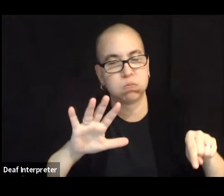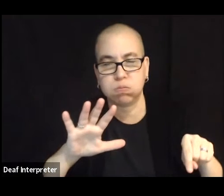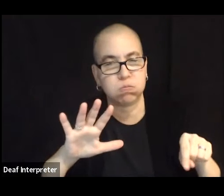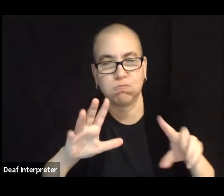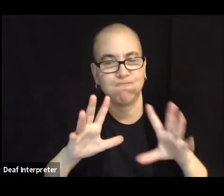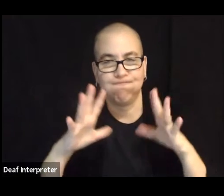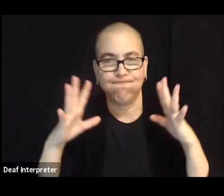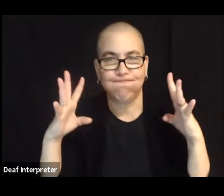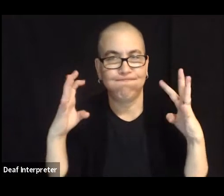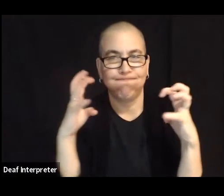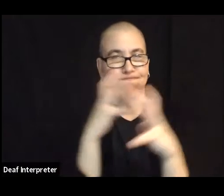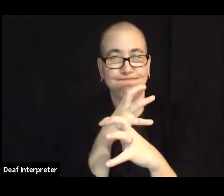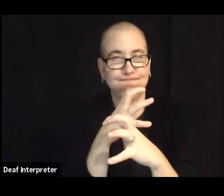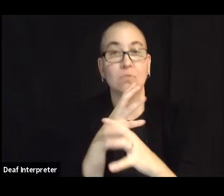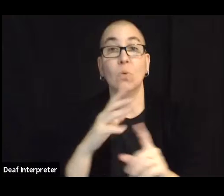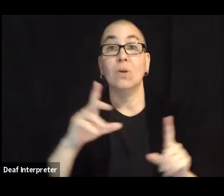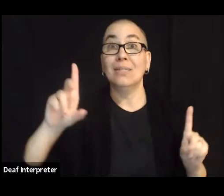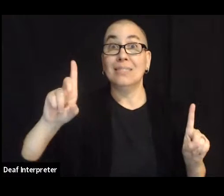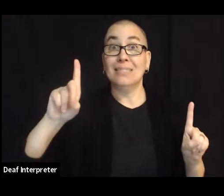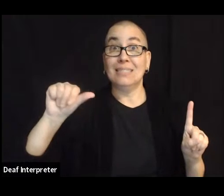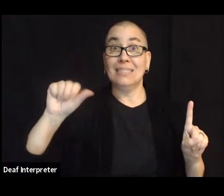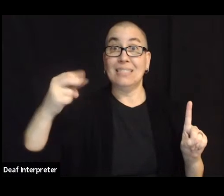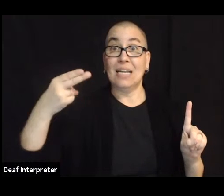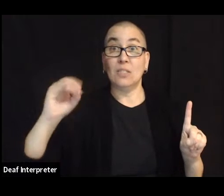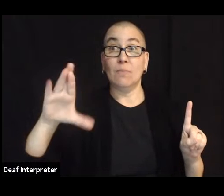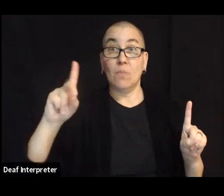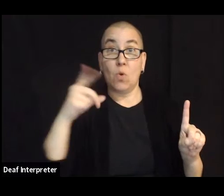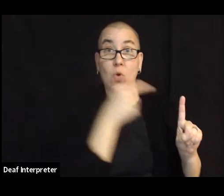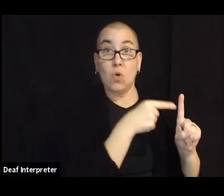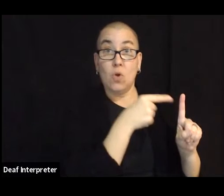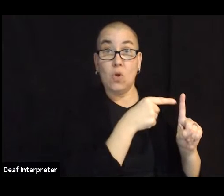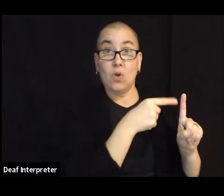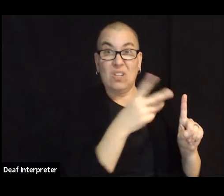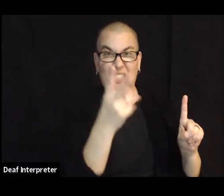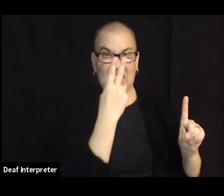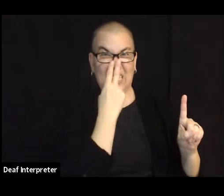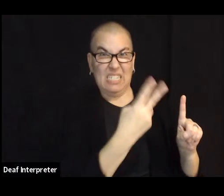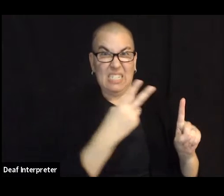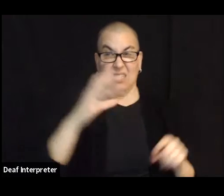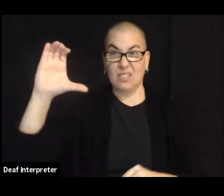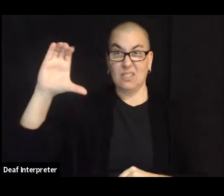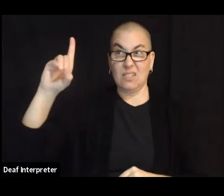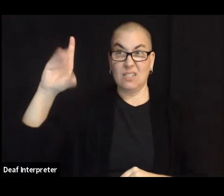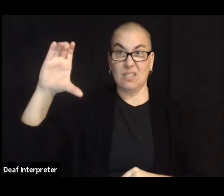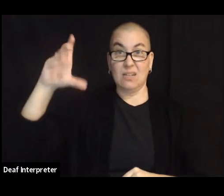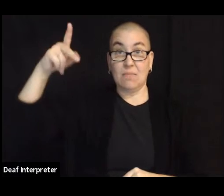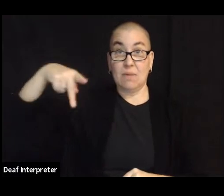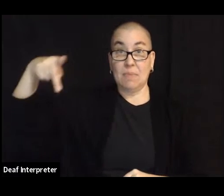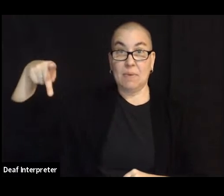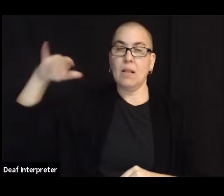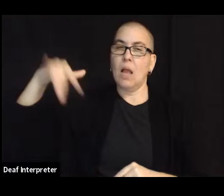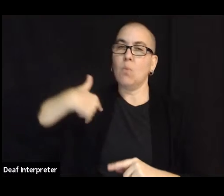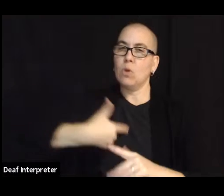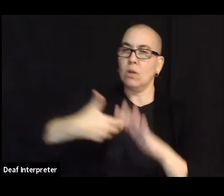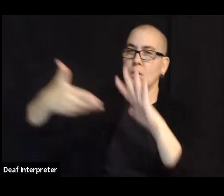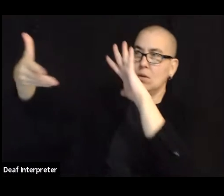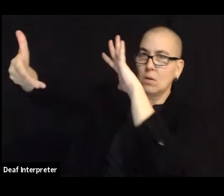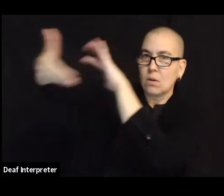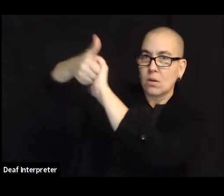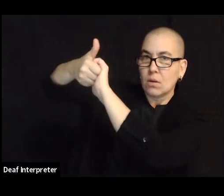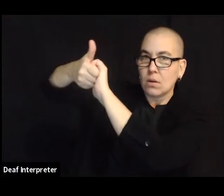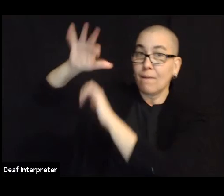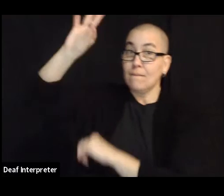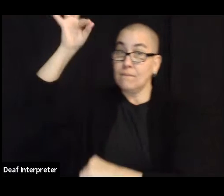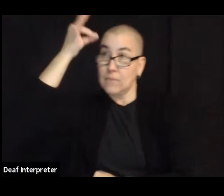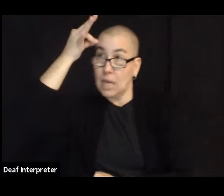to CDC's Pharmacy Partnership Program. This is a partnership between the federal government, state government, and private sector pharmacies